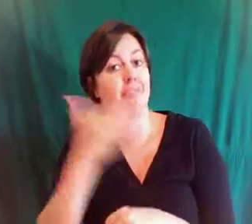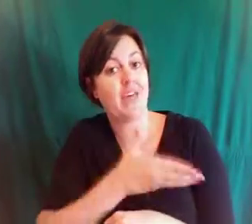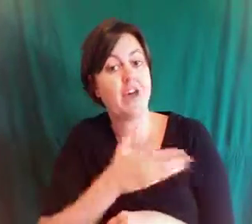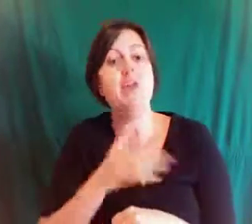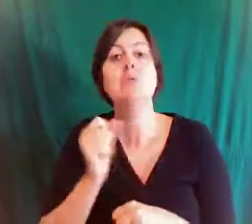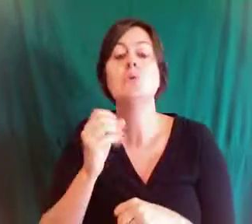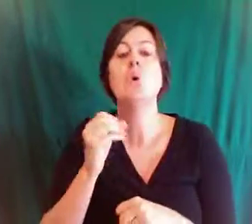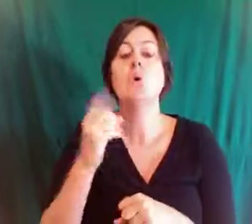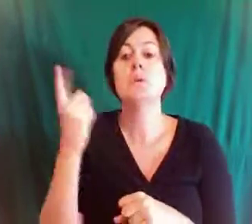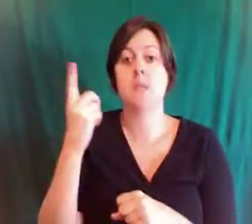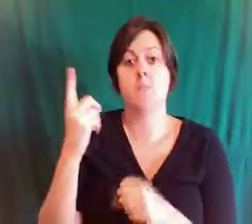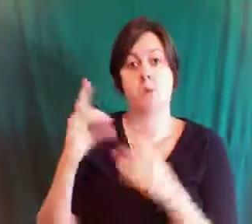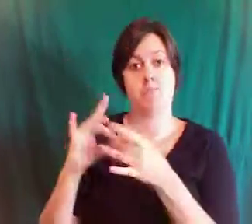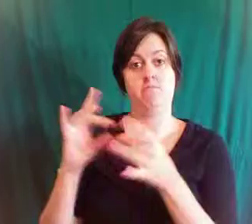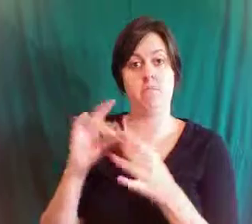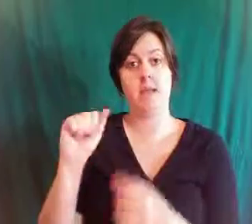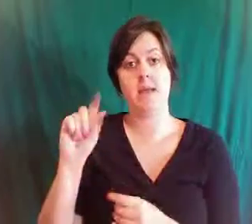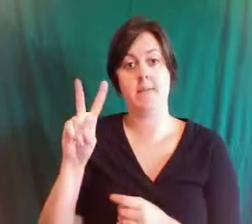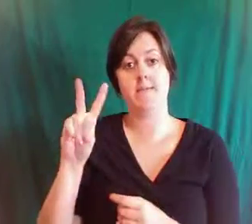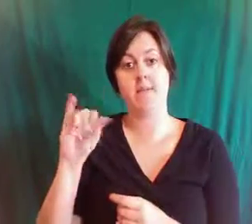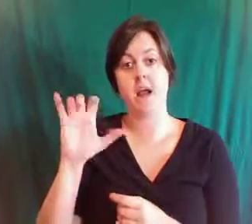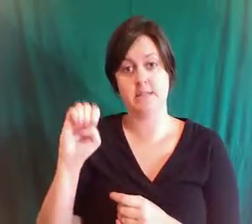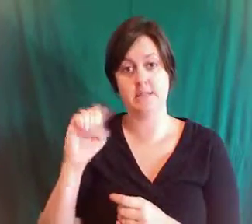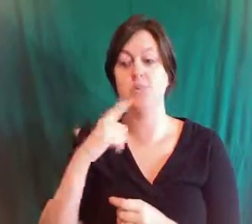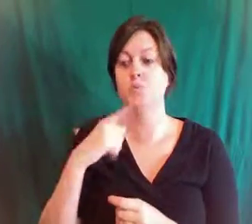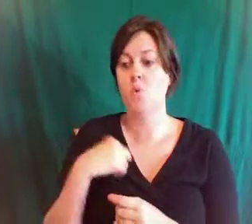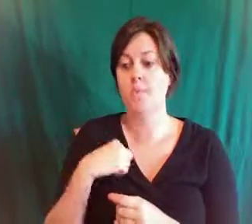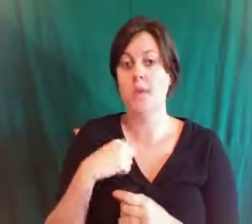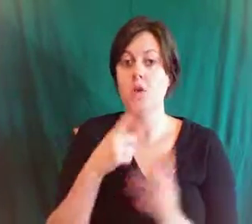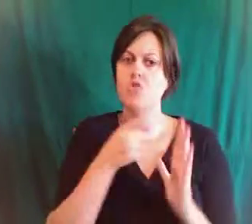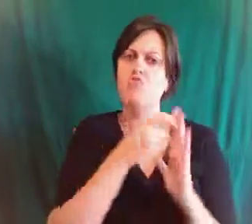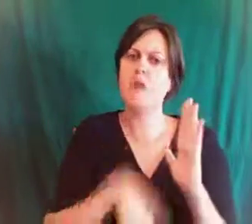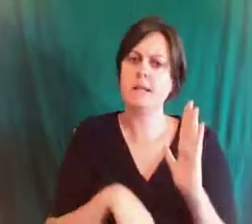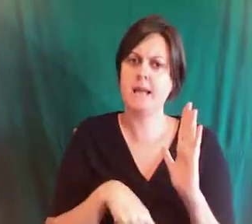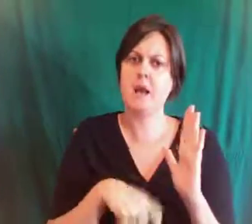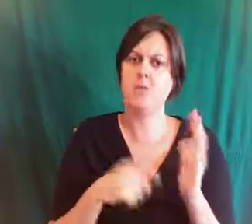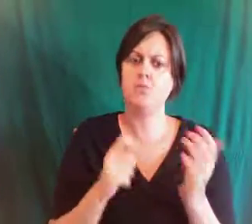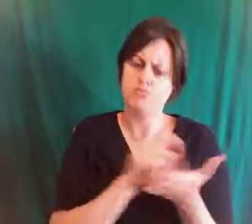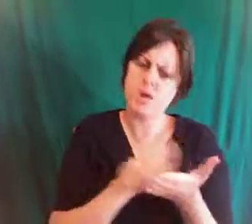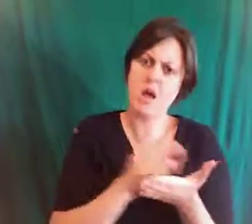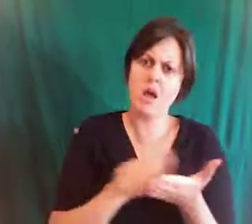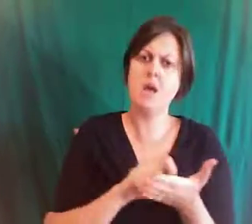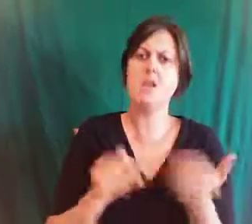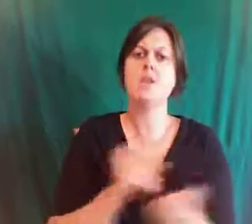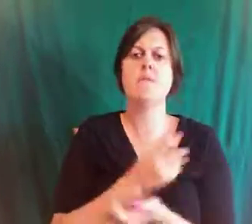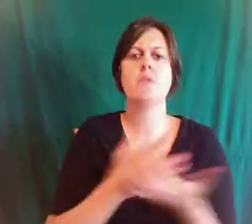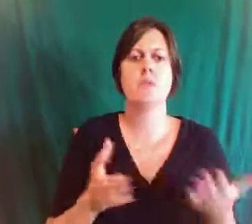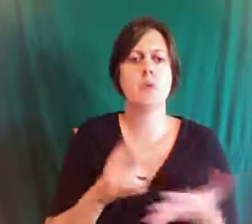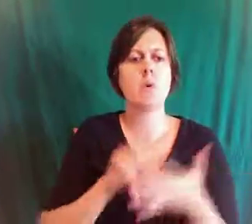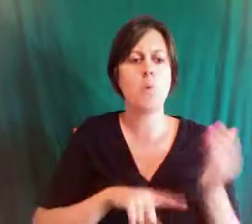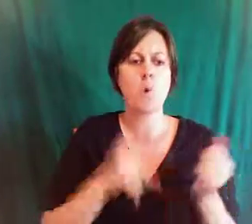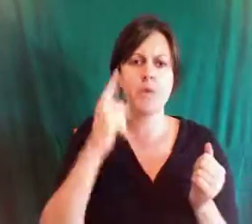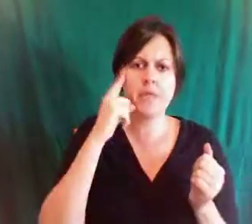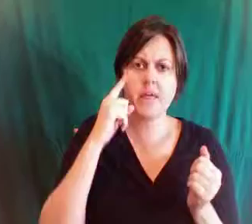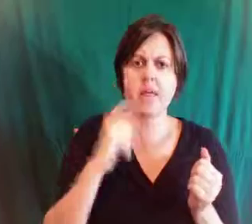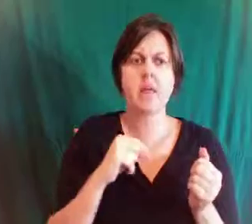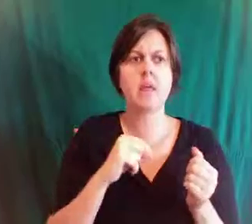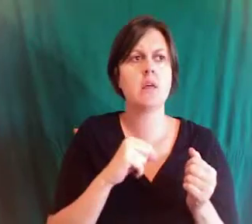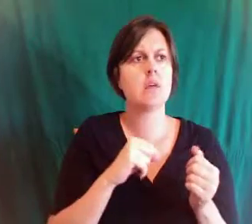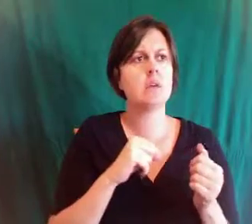was someone said to me, have you written all this down, and also write down the things that you think are obstacles that are standing in the way of you